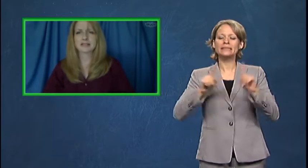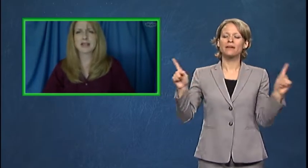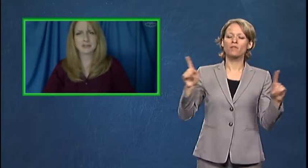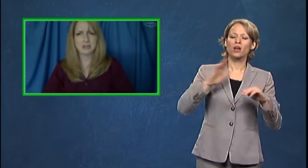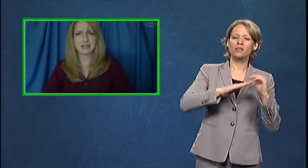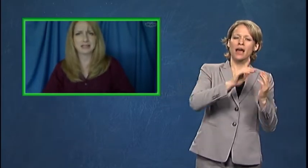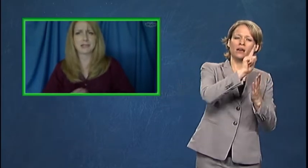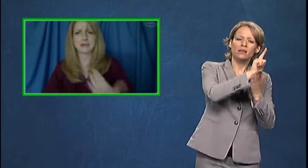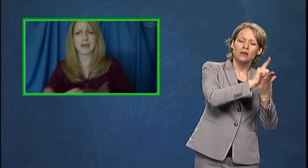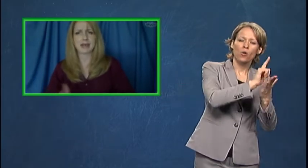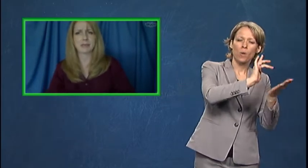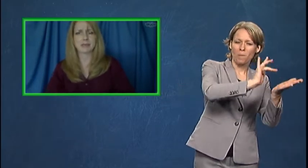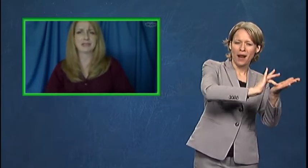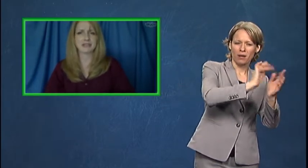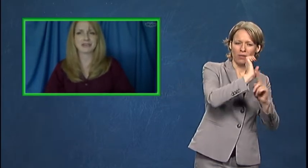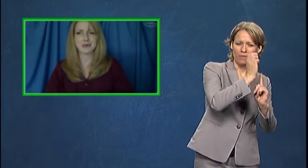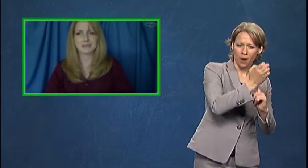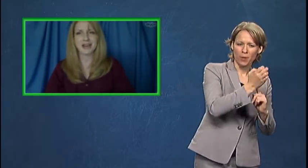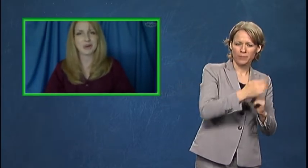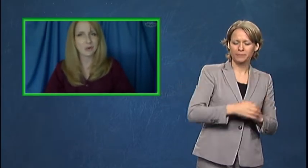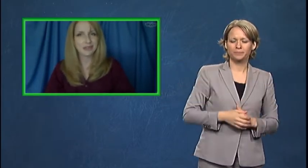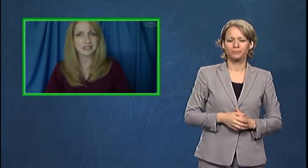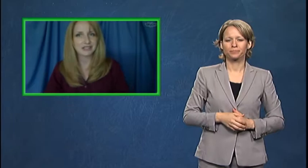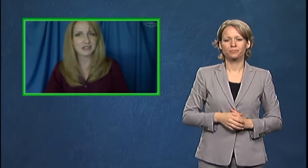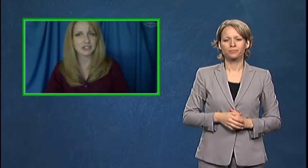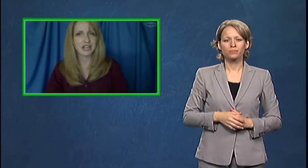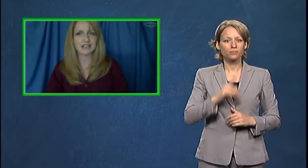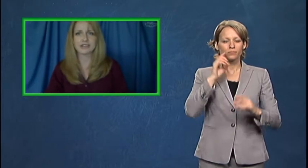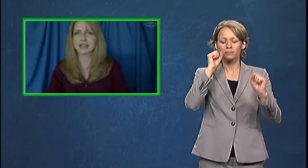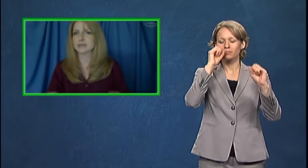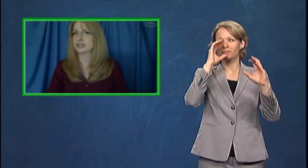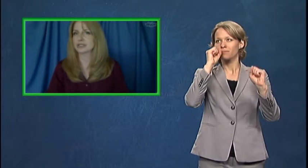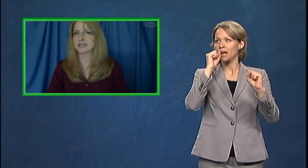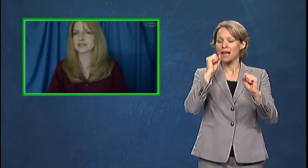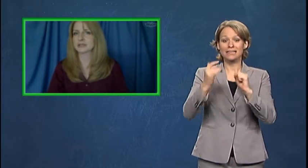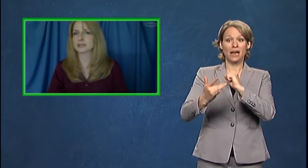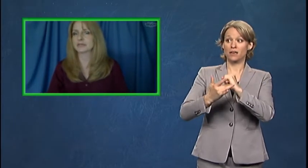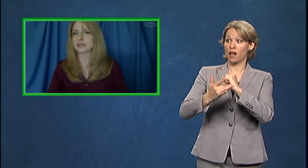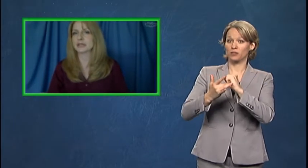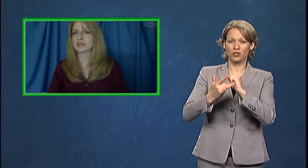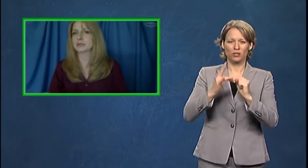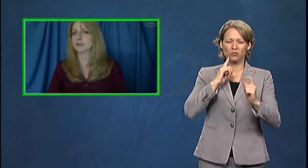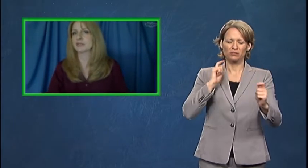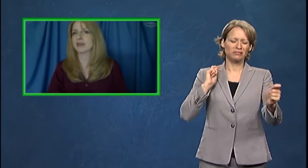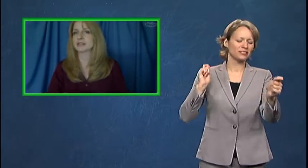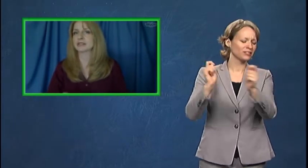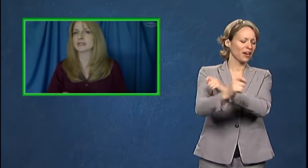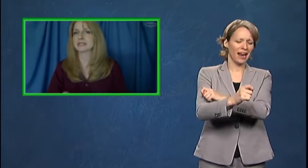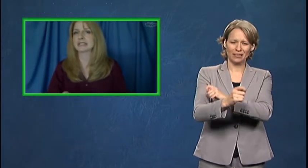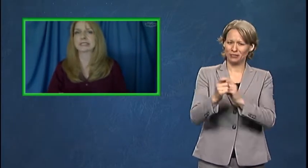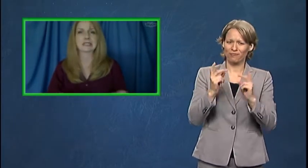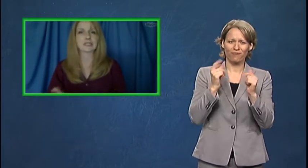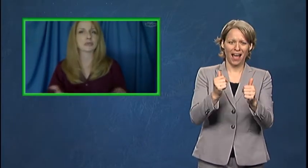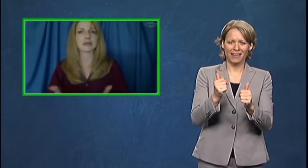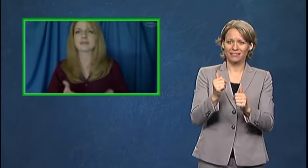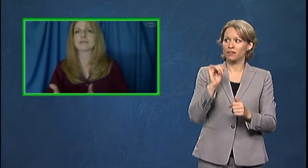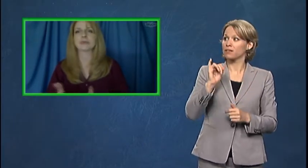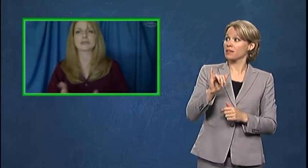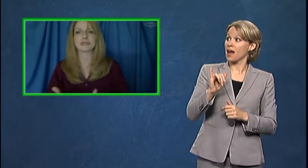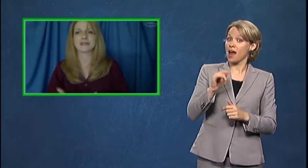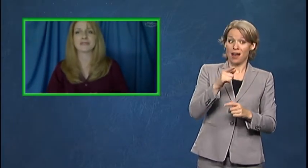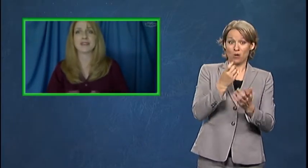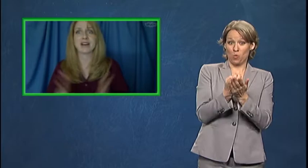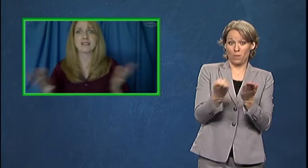It is kind of amazing, though, to back up about the equipment, how quickly it's all changed. That was just in the first few years that we provided services, like